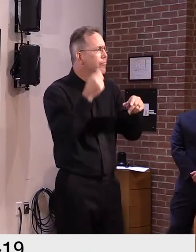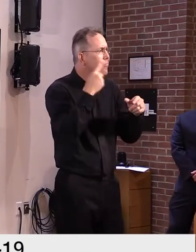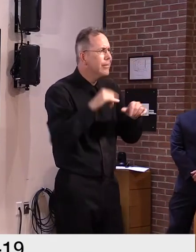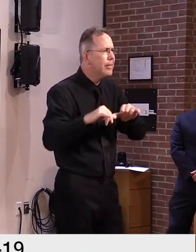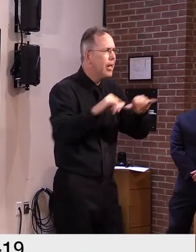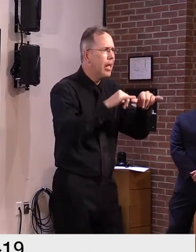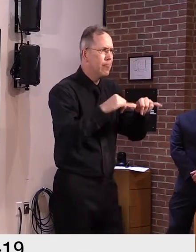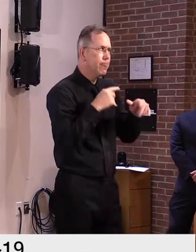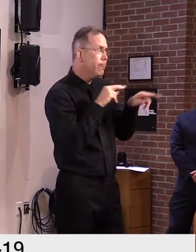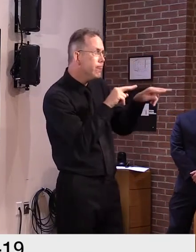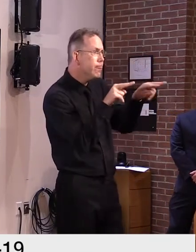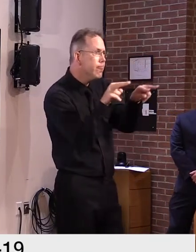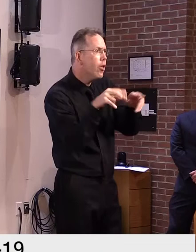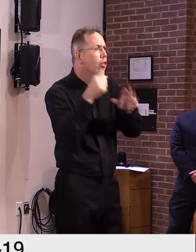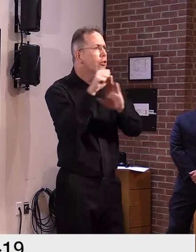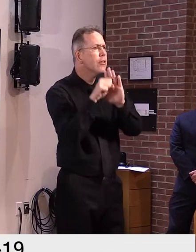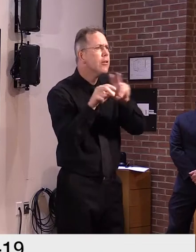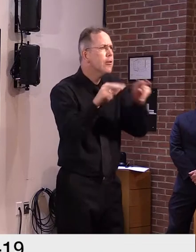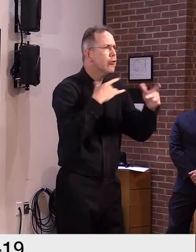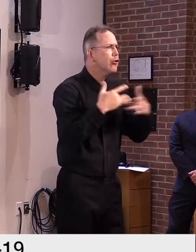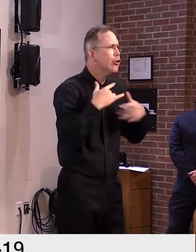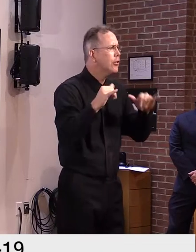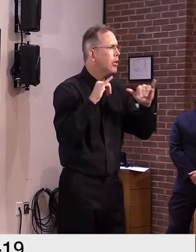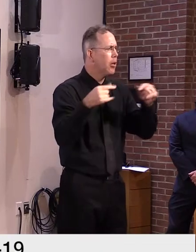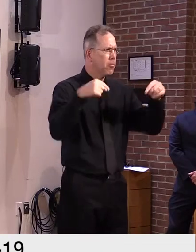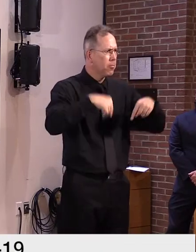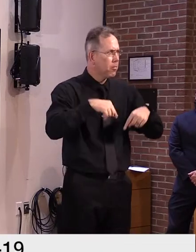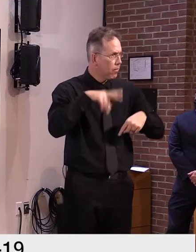again, we have to watch both very carefully.